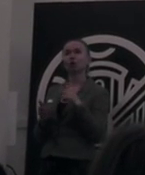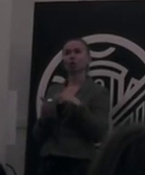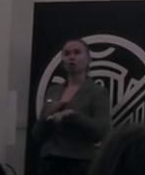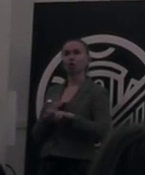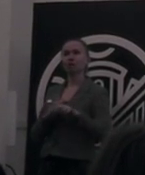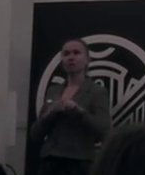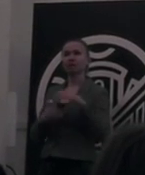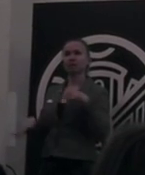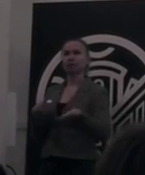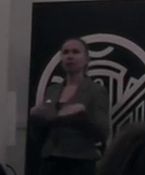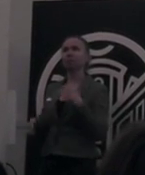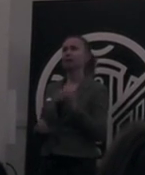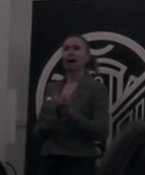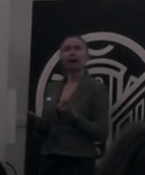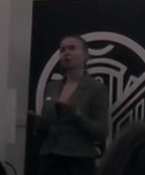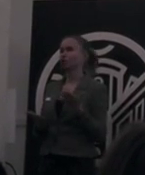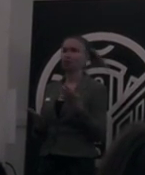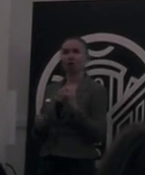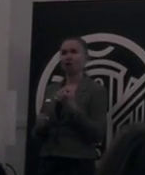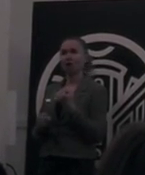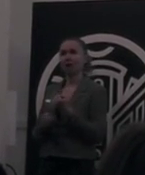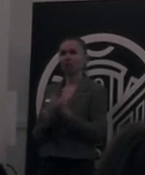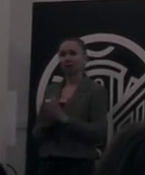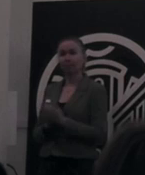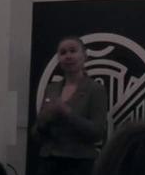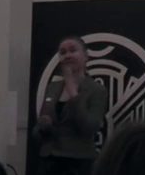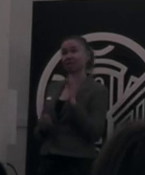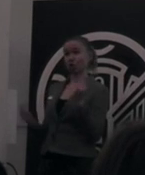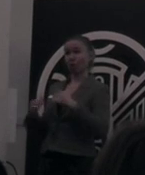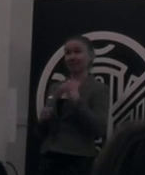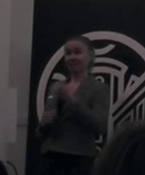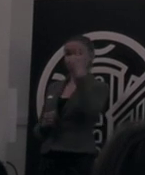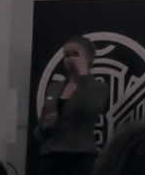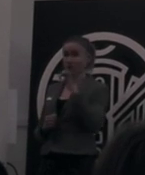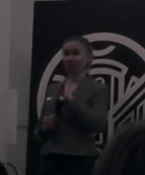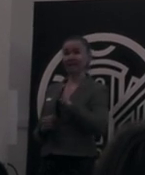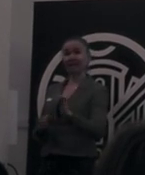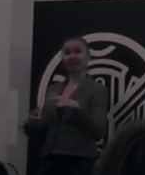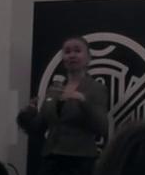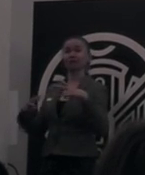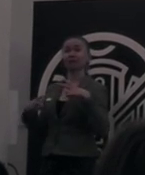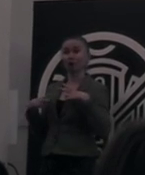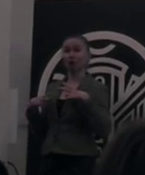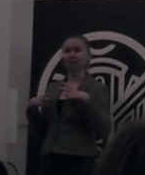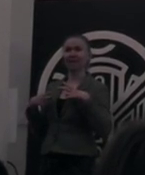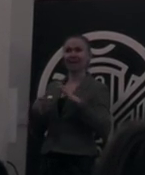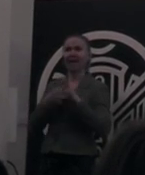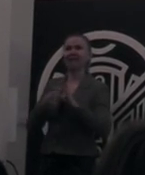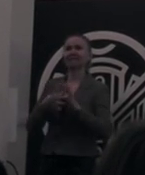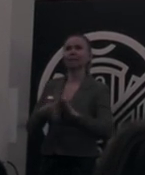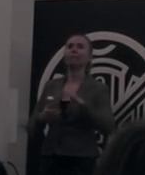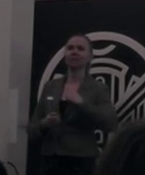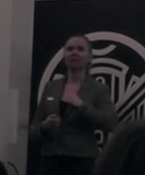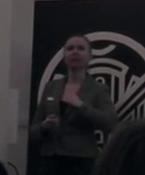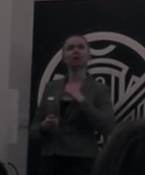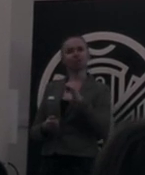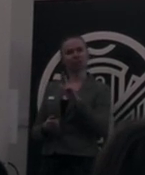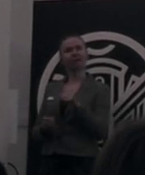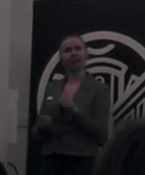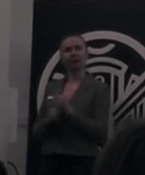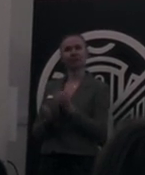together. But if you've come here because you understand that your liberation is bound with mine, then let us work